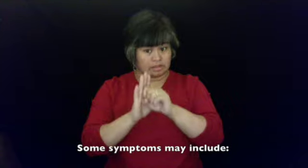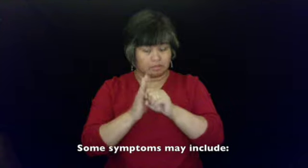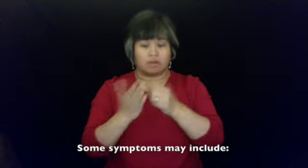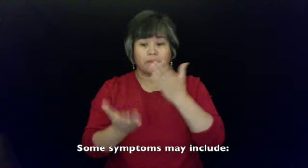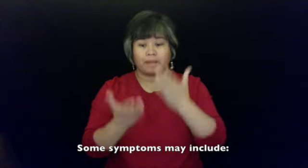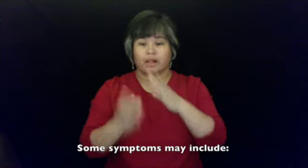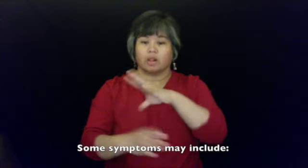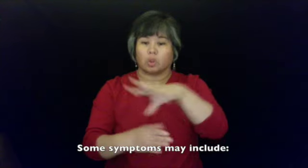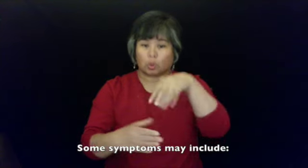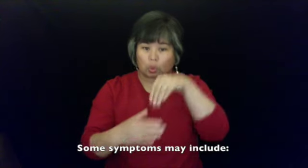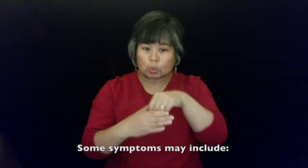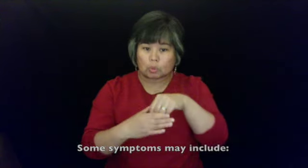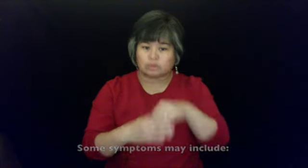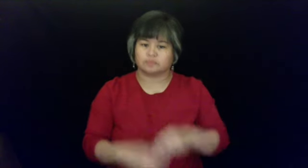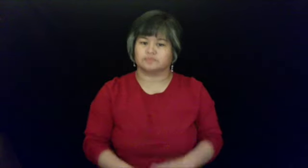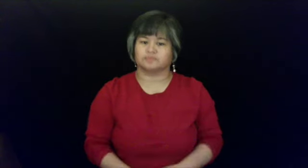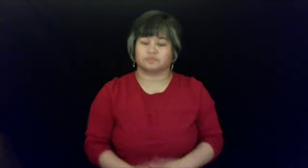Some symptoms may include